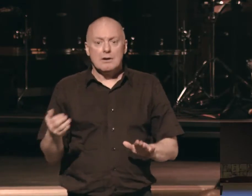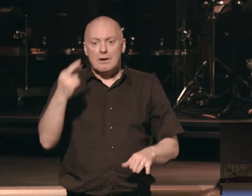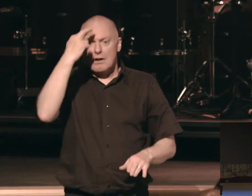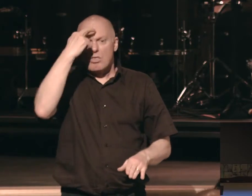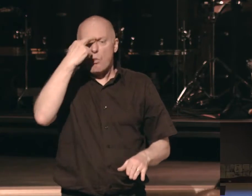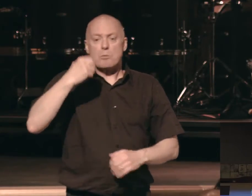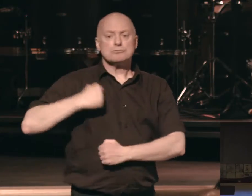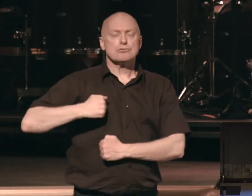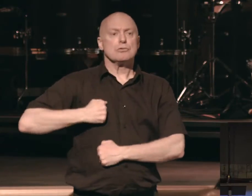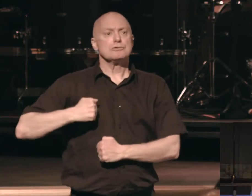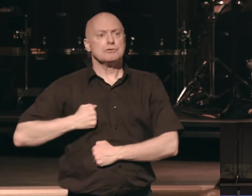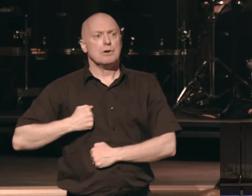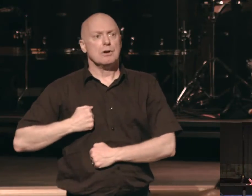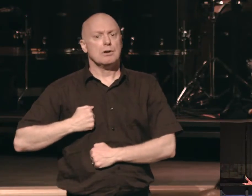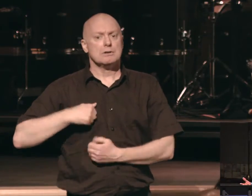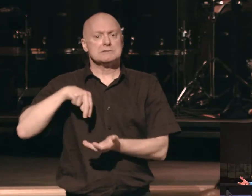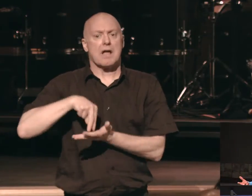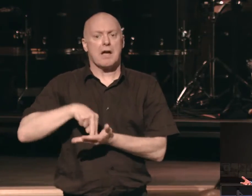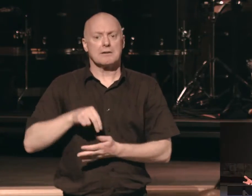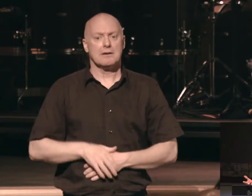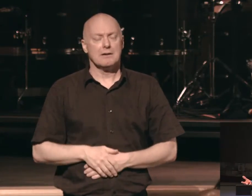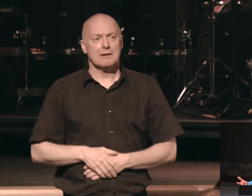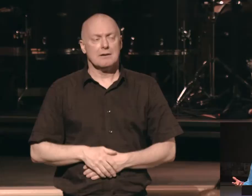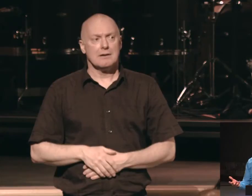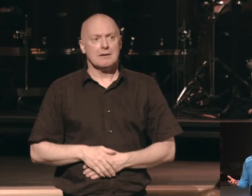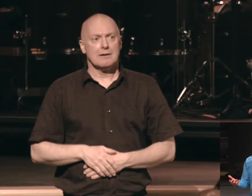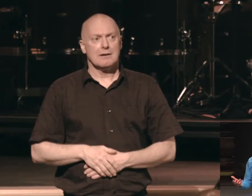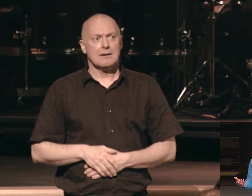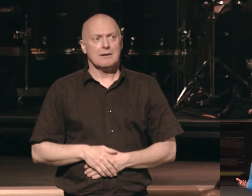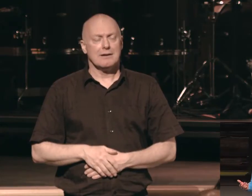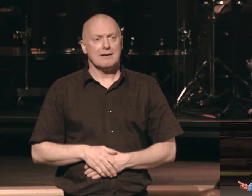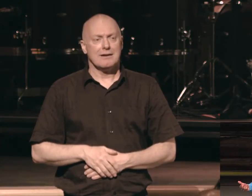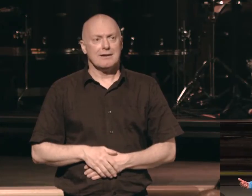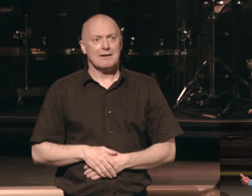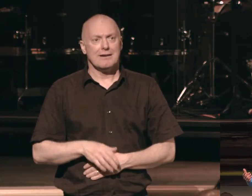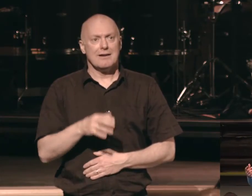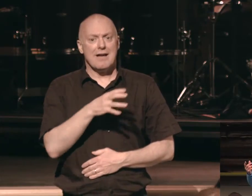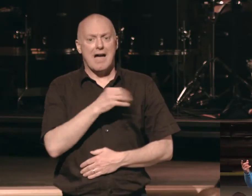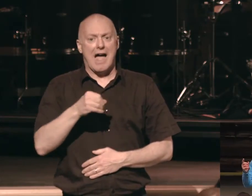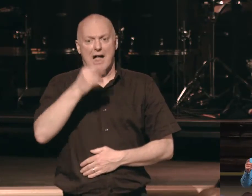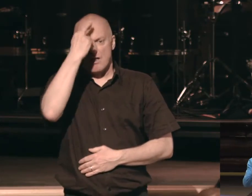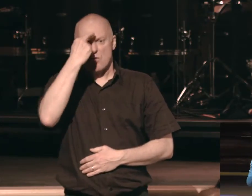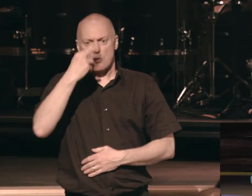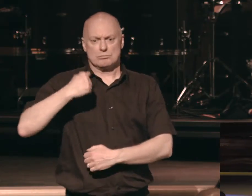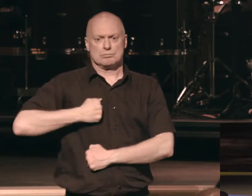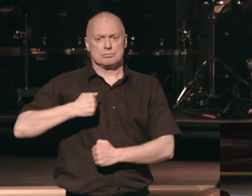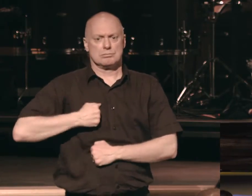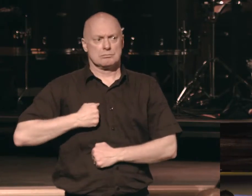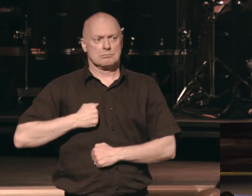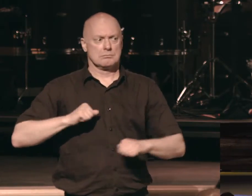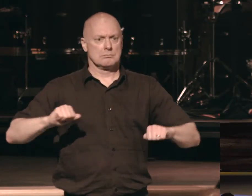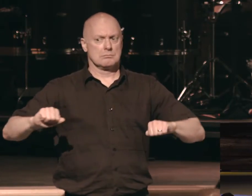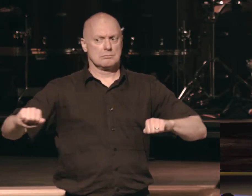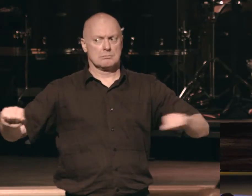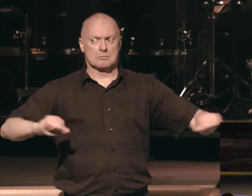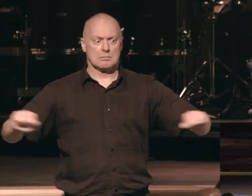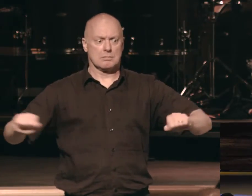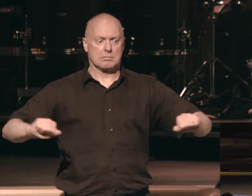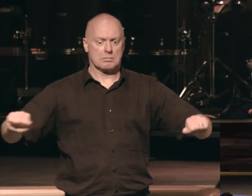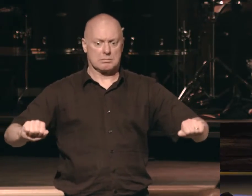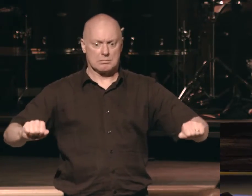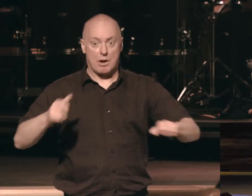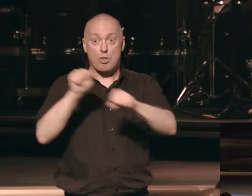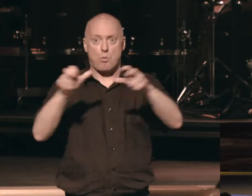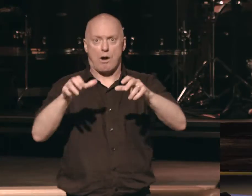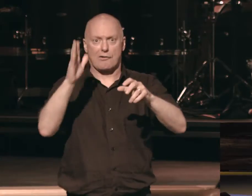Roman centurion is standing beside him, the Gospels say, and the Roman centurion observes the earth quaking and the